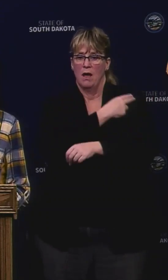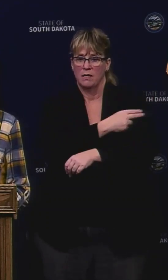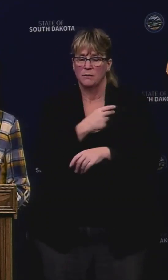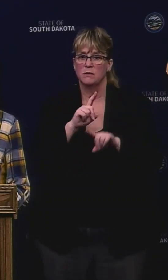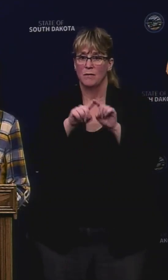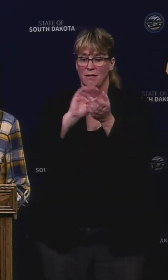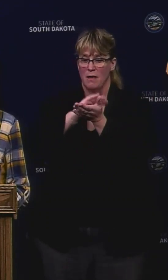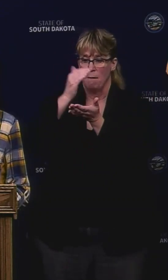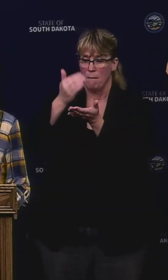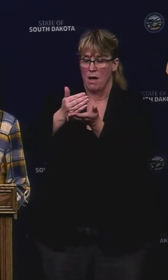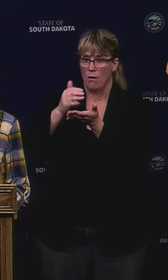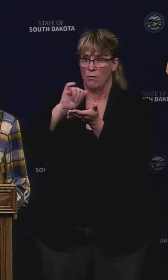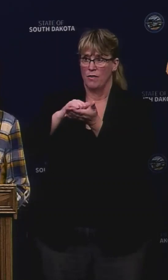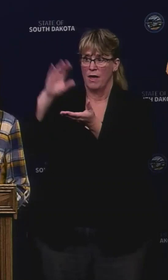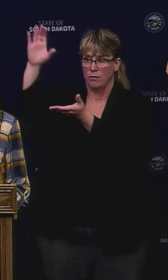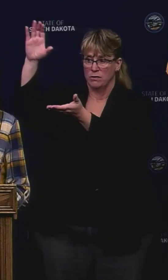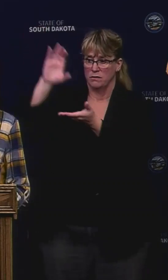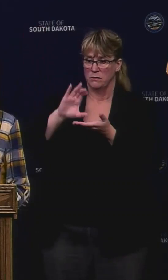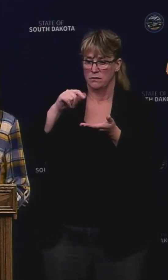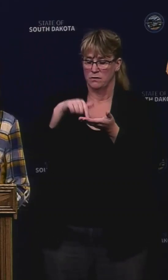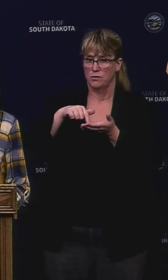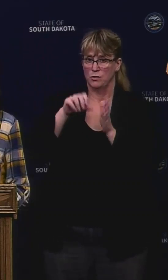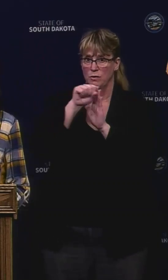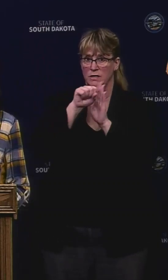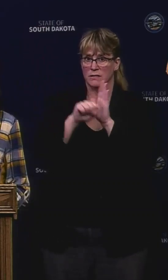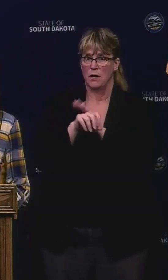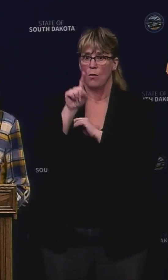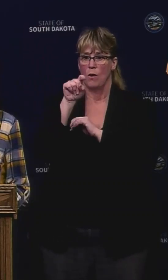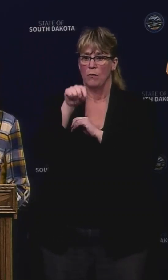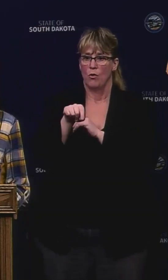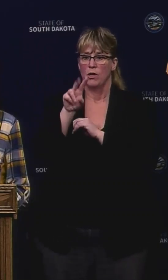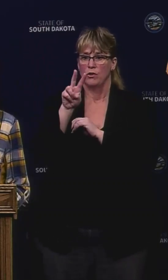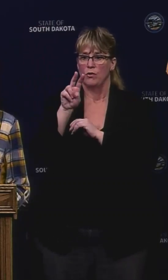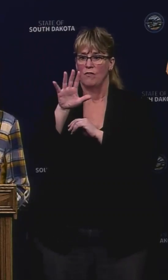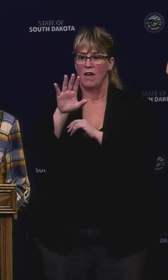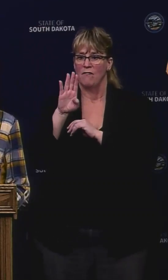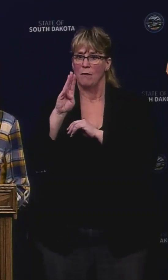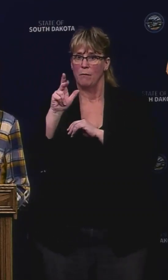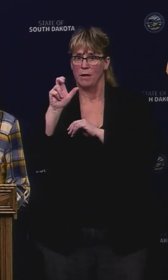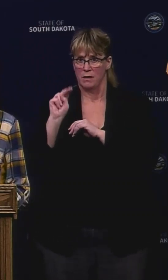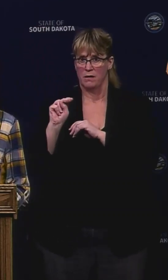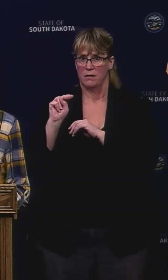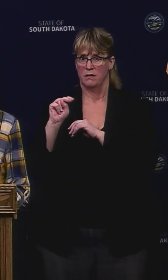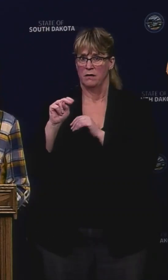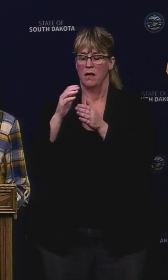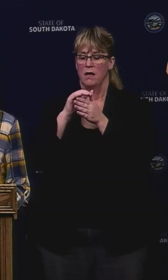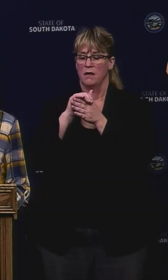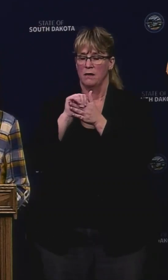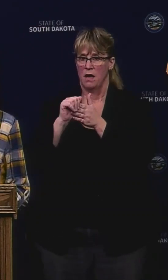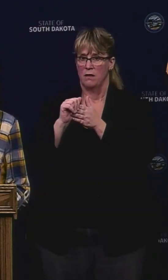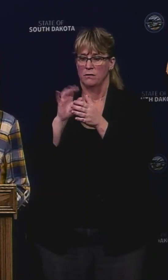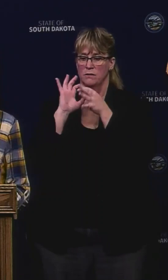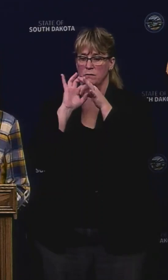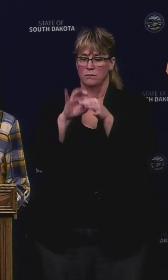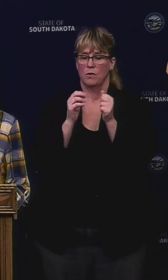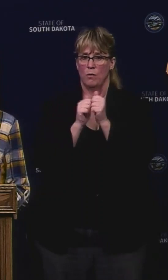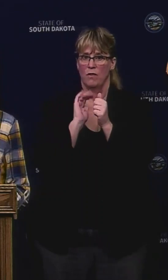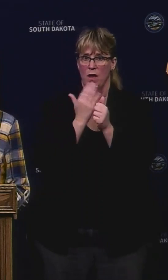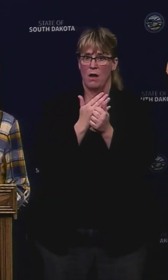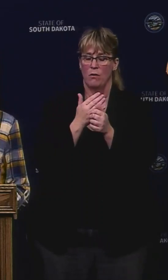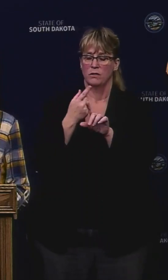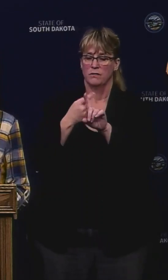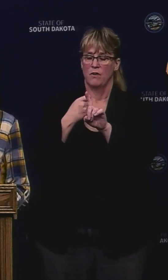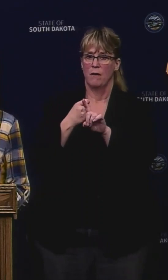But the amount that was transferred to the state was $1.25 billion in direct relation to our